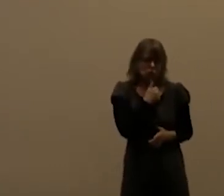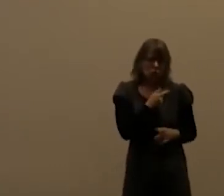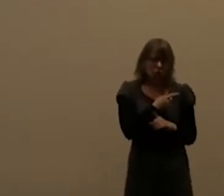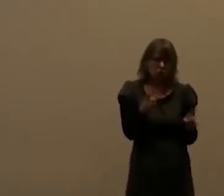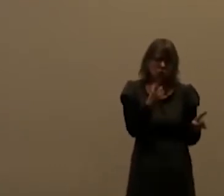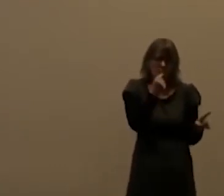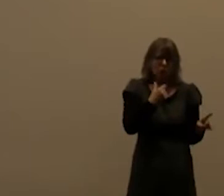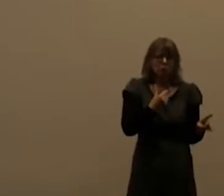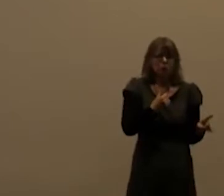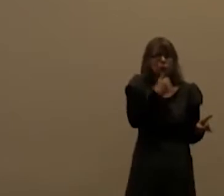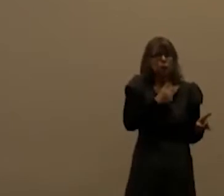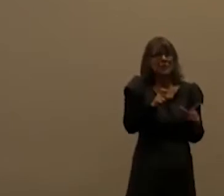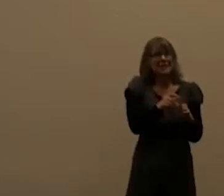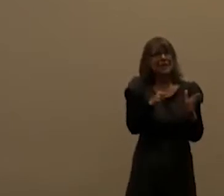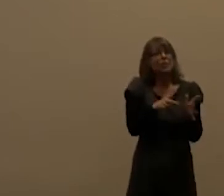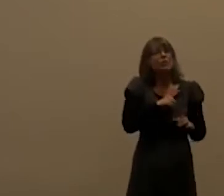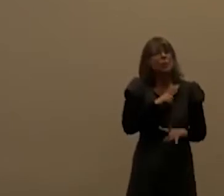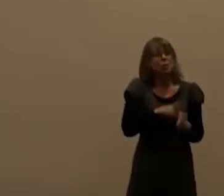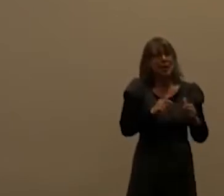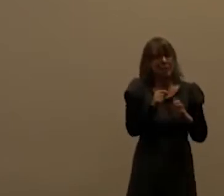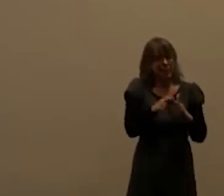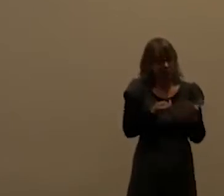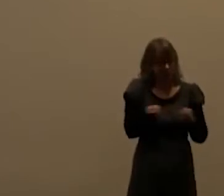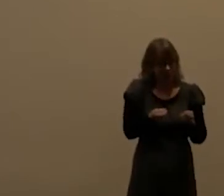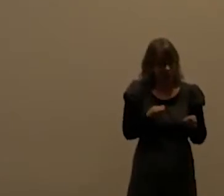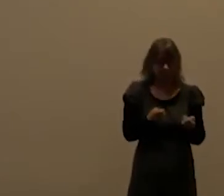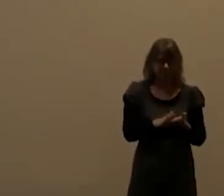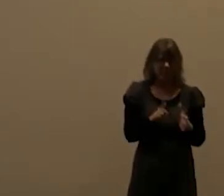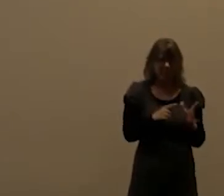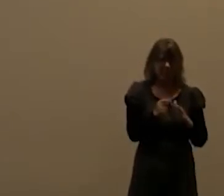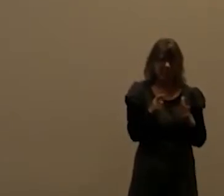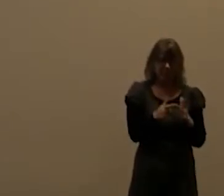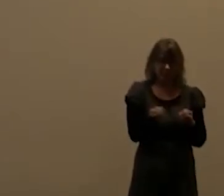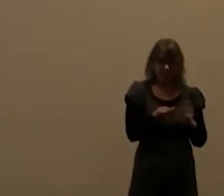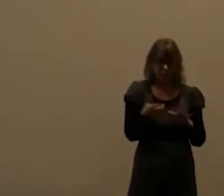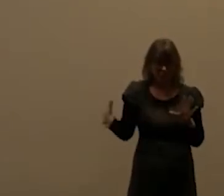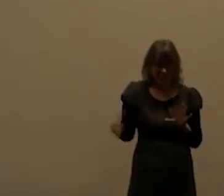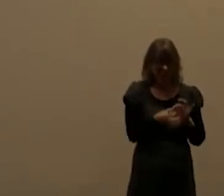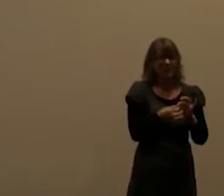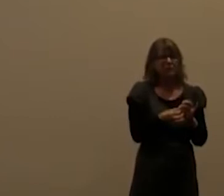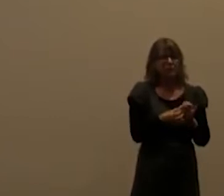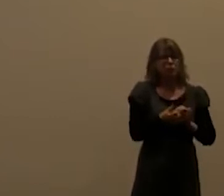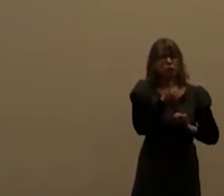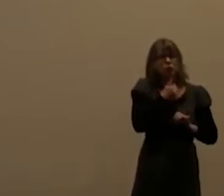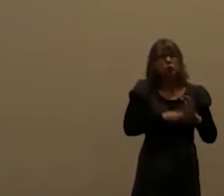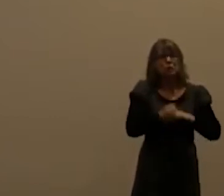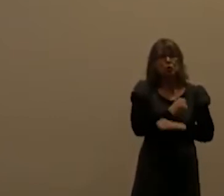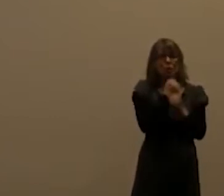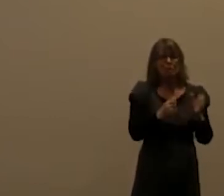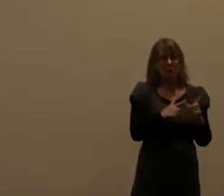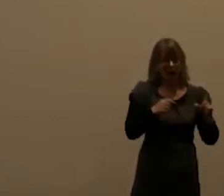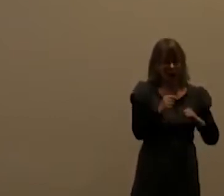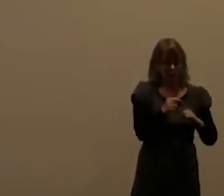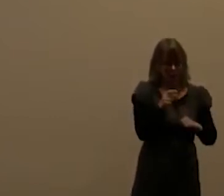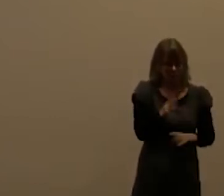consider Dataverse for Teams. Being able to create that API management connector and use that in your Power Apps and your Power Automate